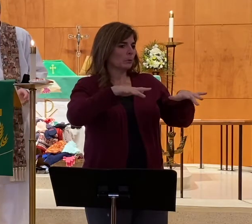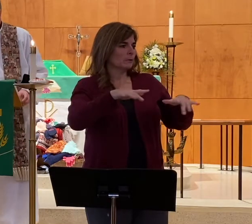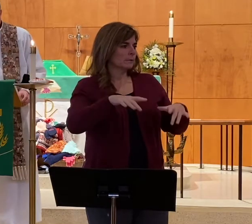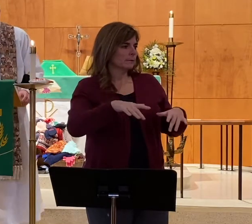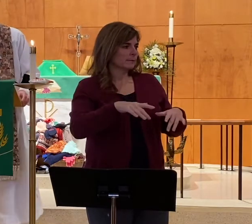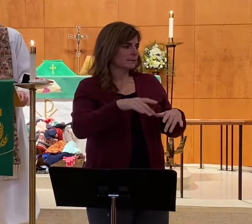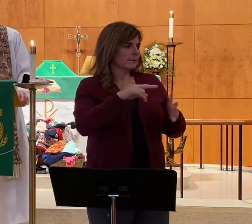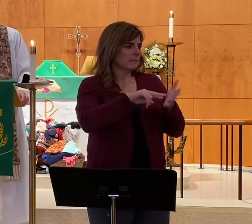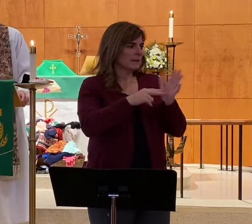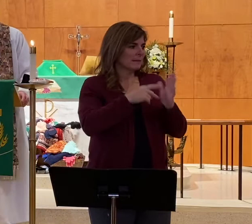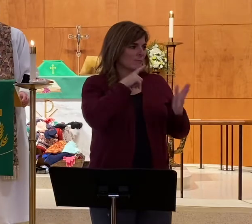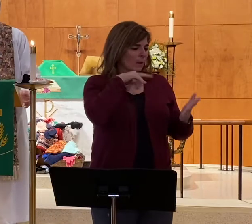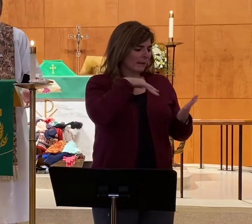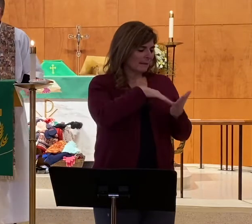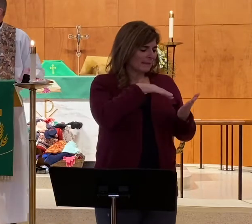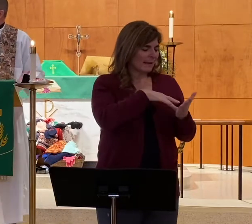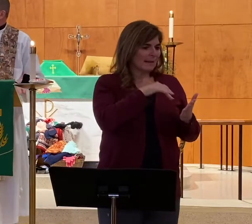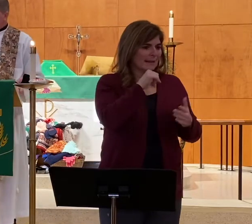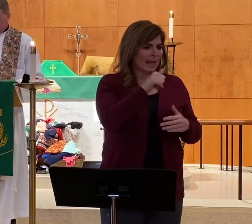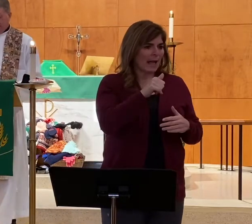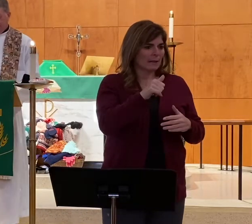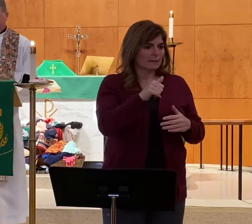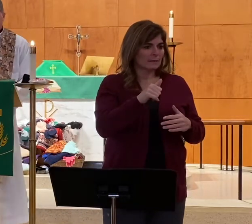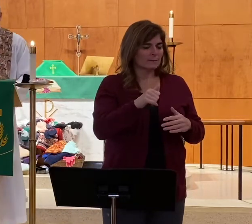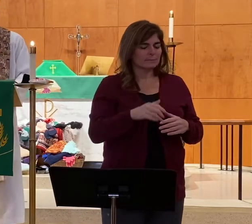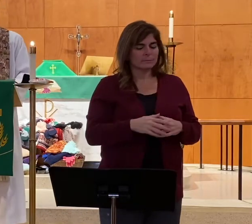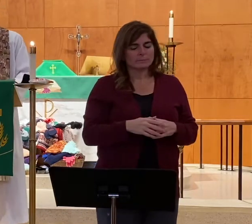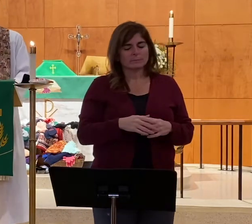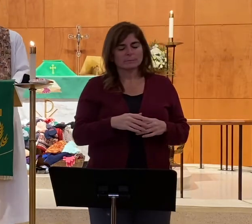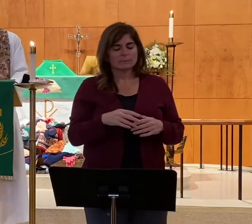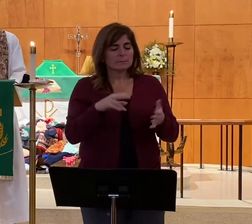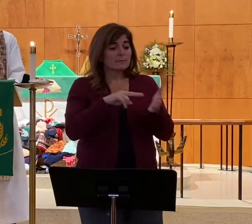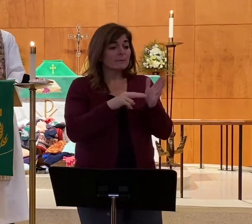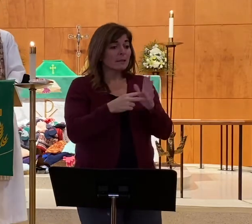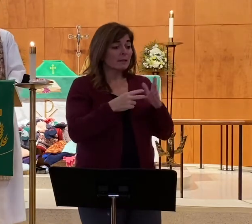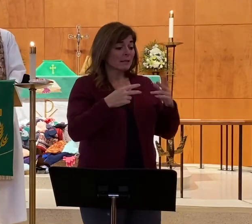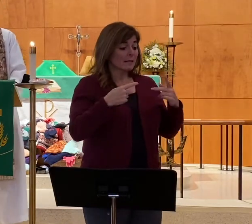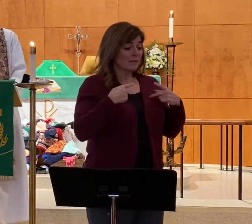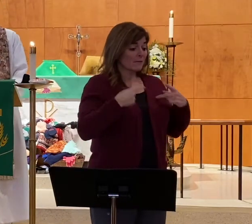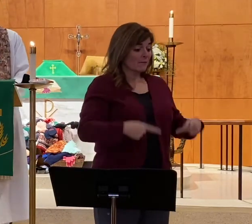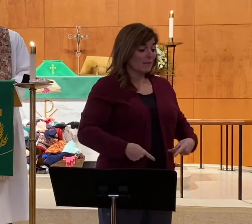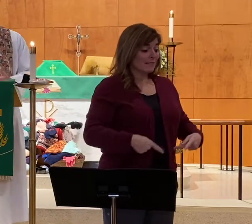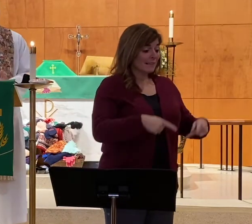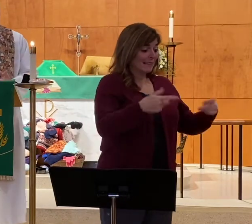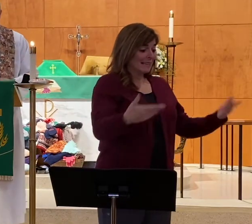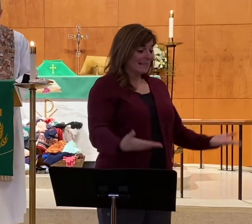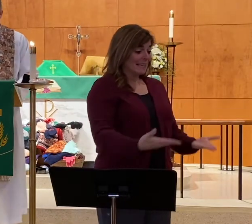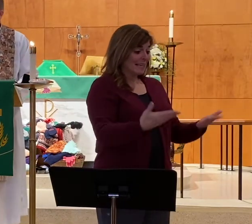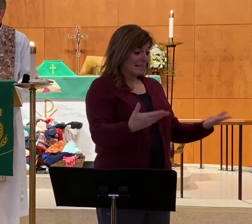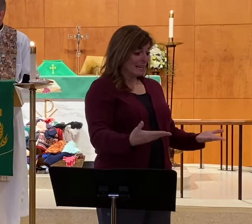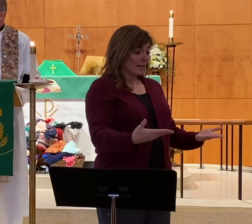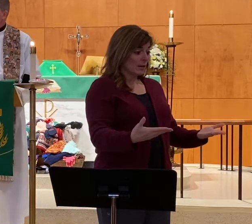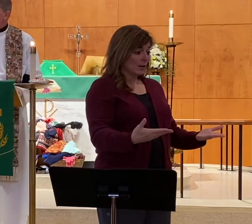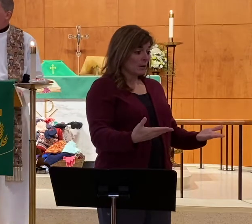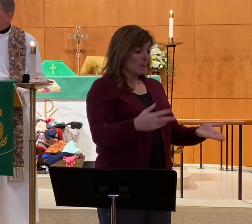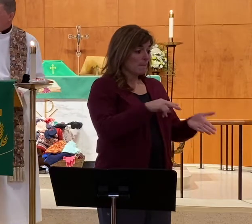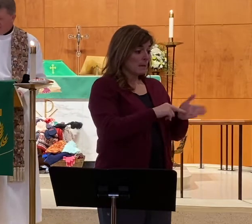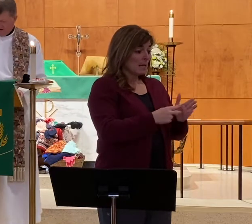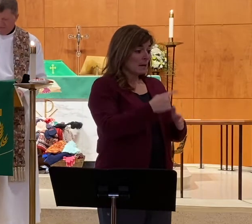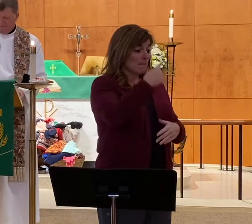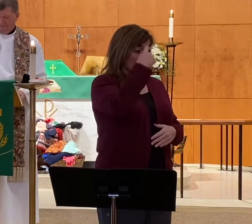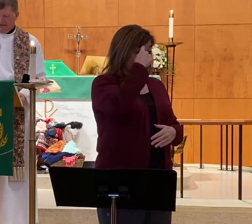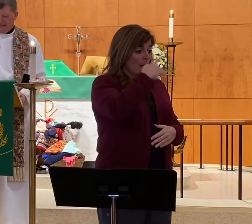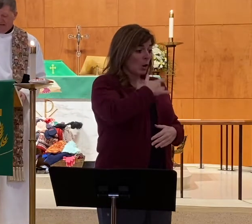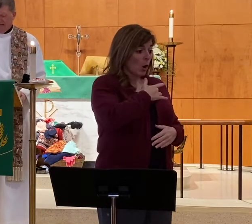As you may know, being someplace physically does not necessarily mean that your heart and mind are also